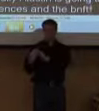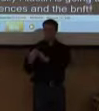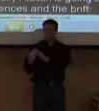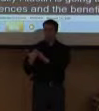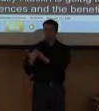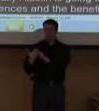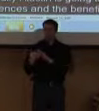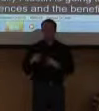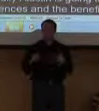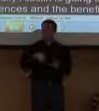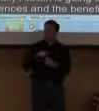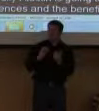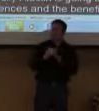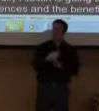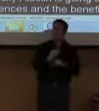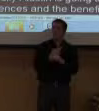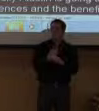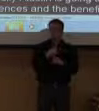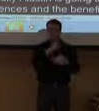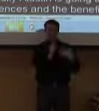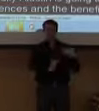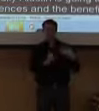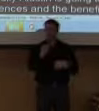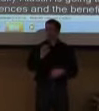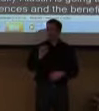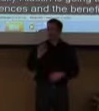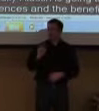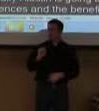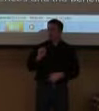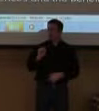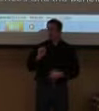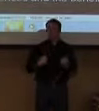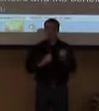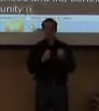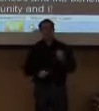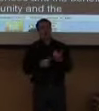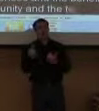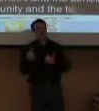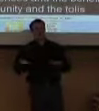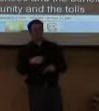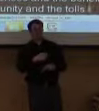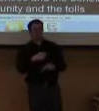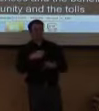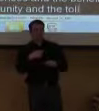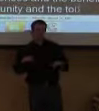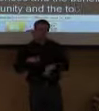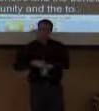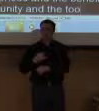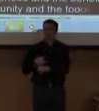particular, how he's used the tools to support other activities he's done on campus.